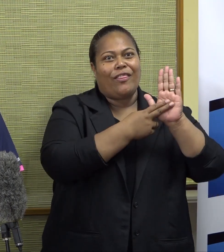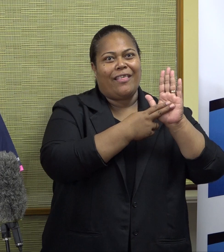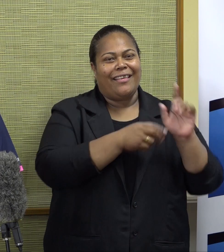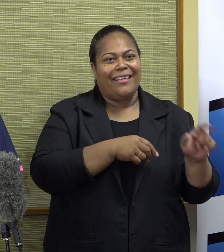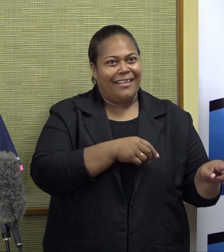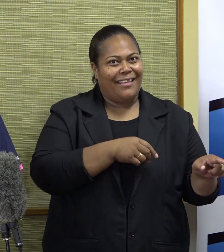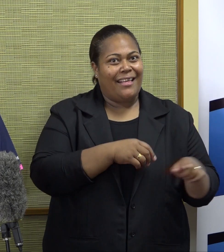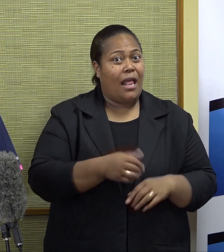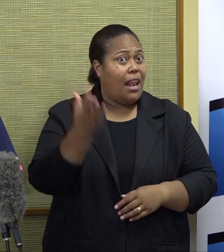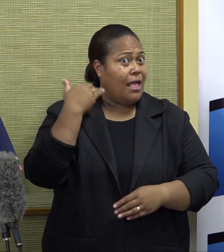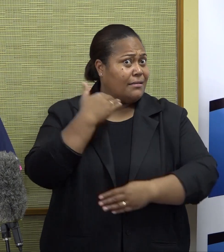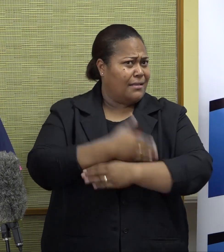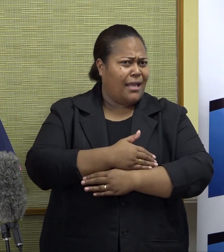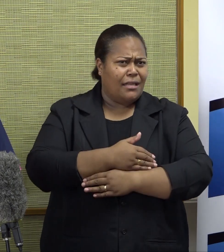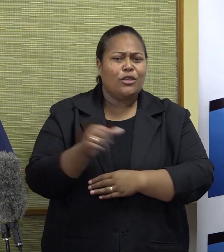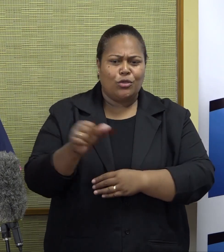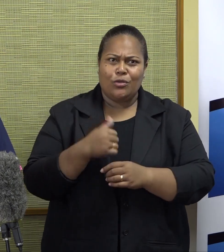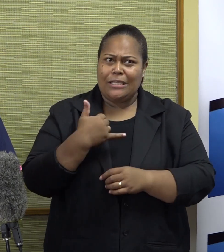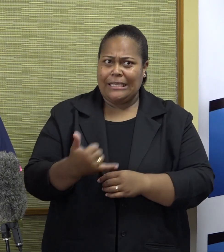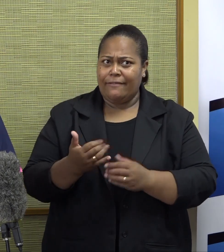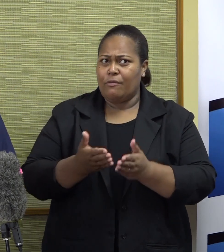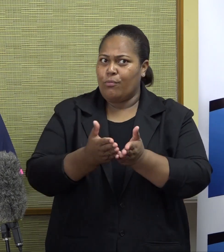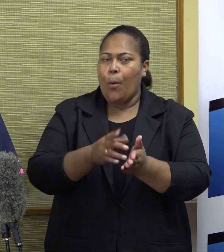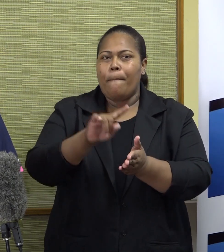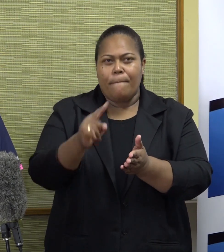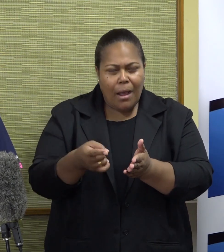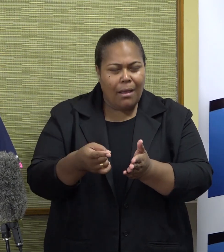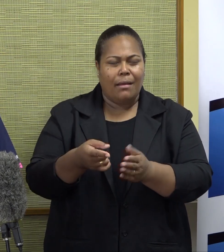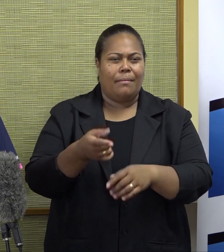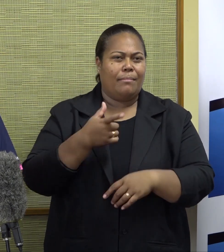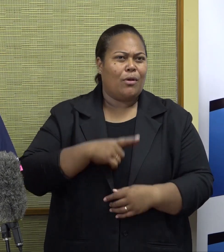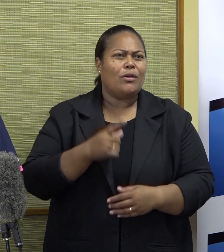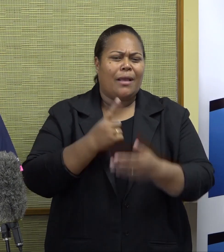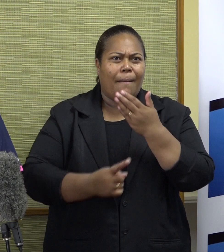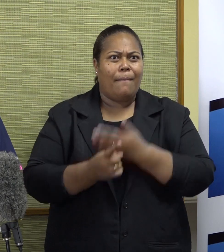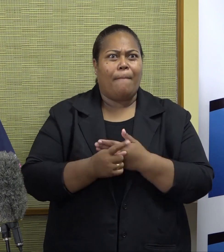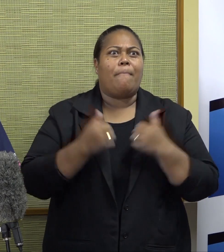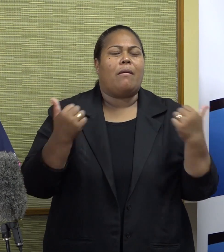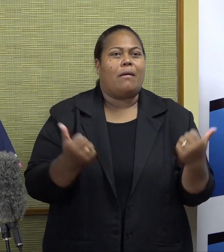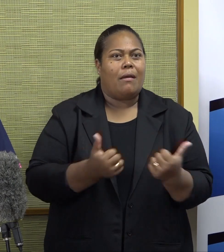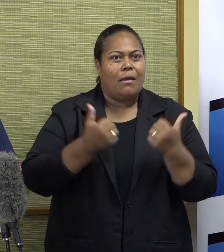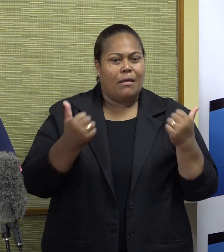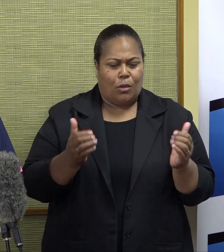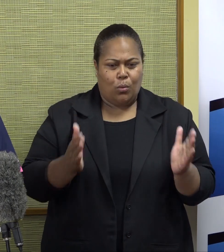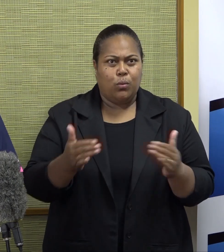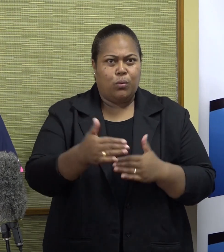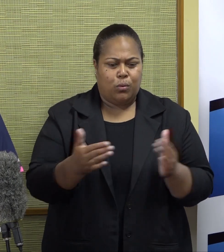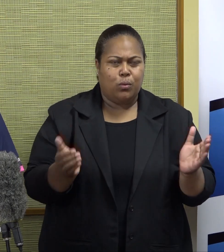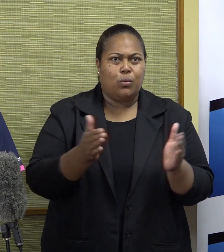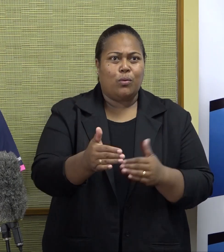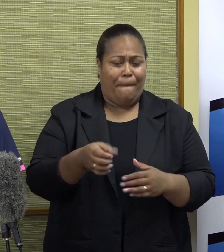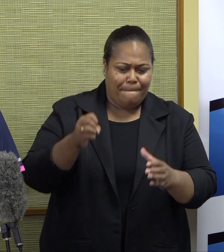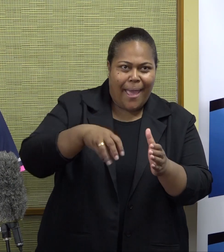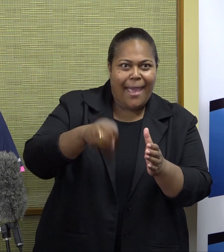leave was last night, eventually left this morning due to the number of food packs that were packed from last